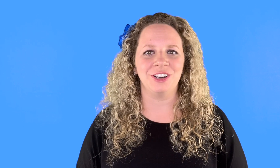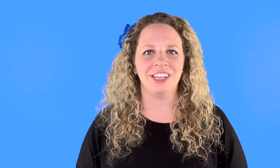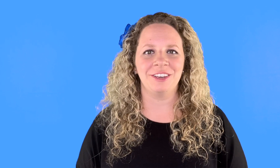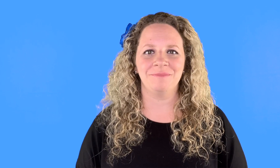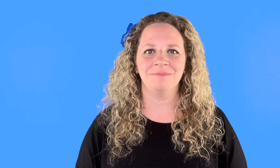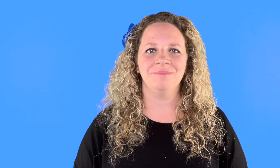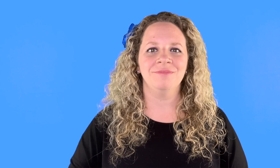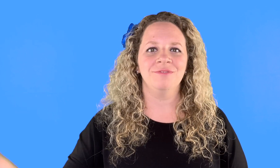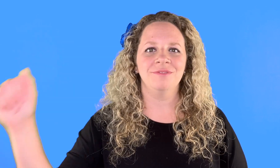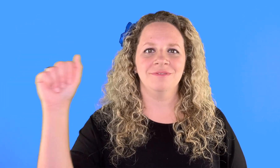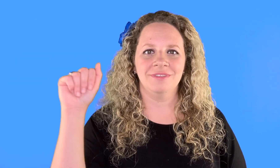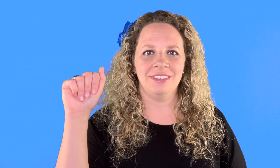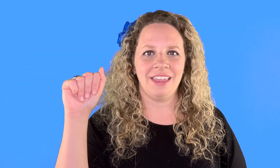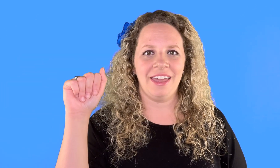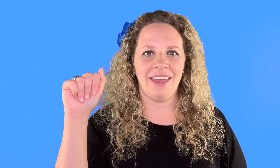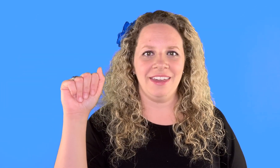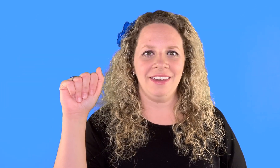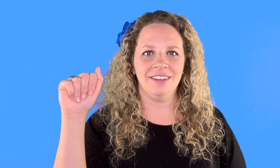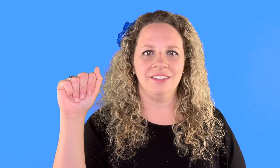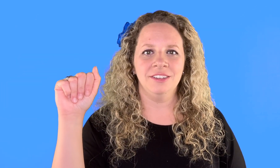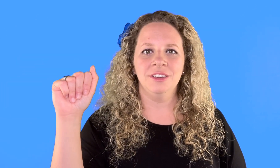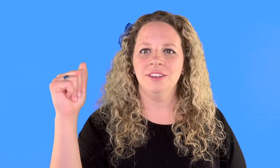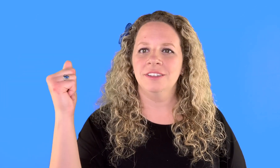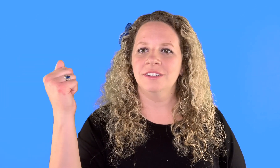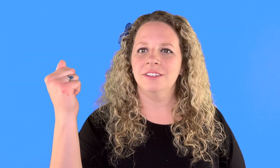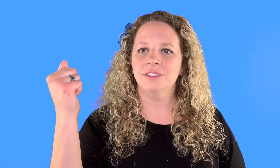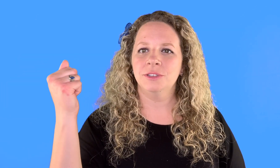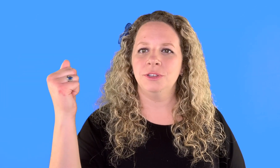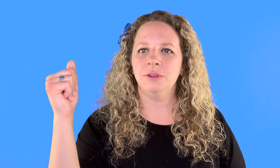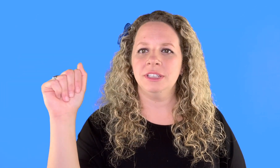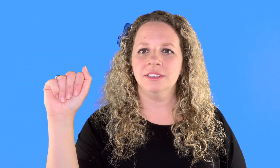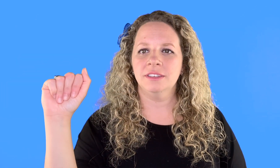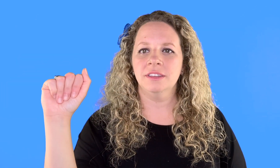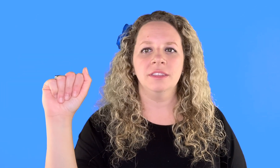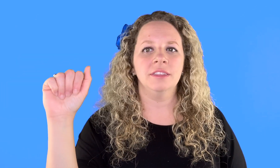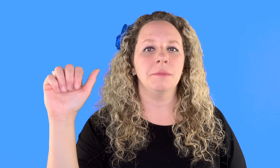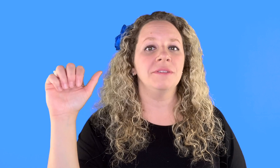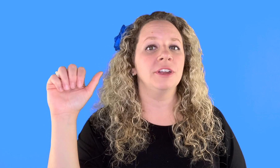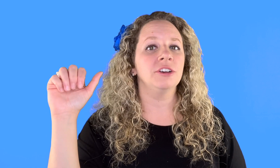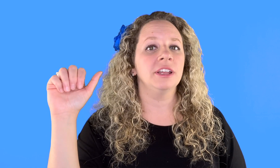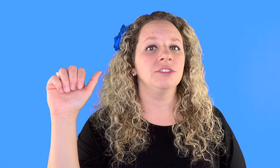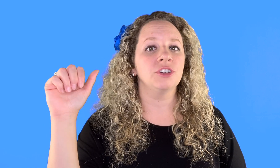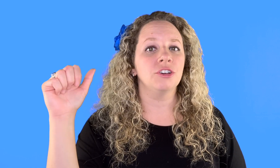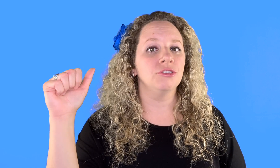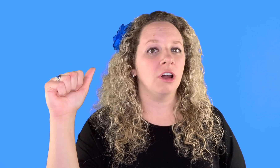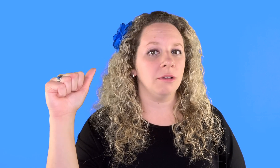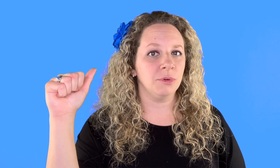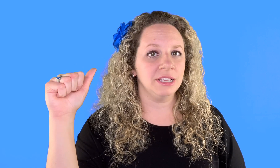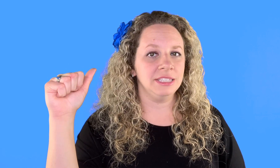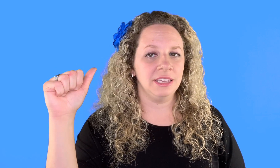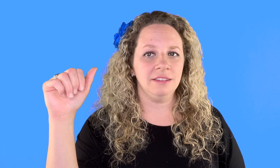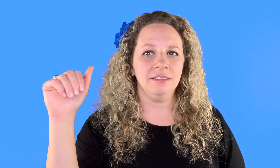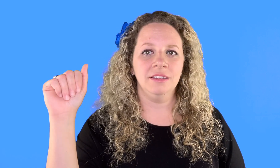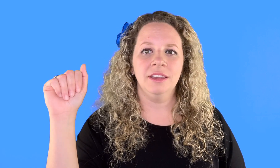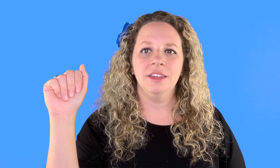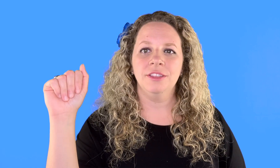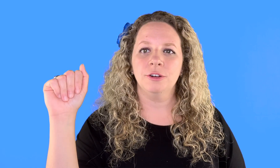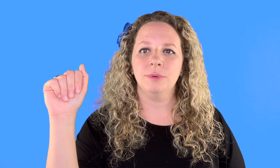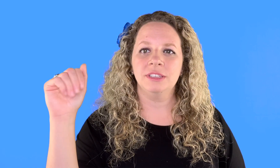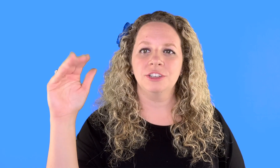started. A. So notice that my fingernails are not pressed in. They're resting